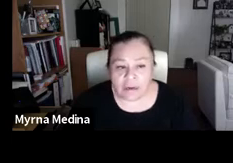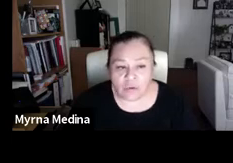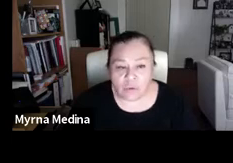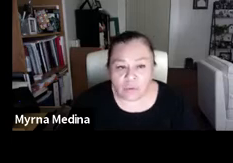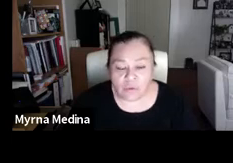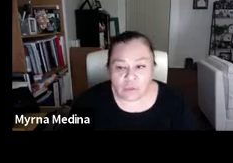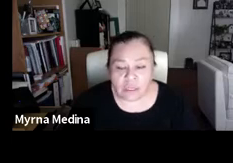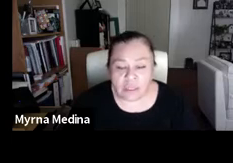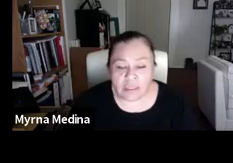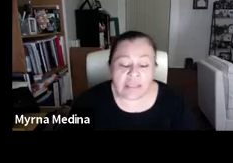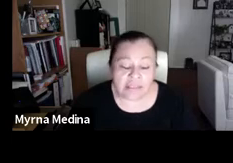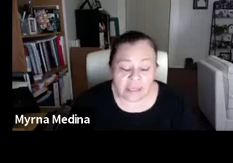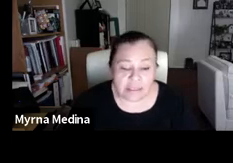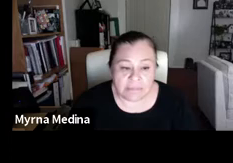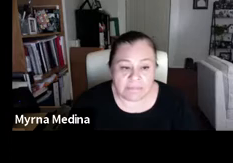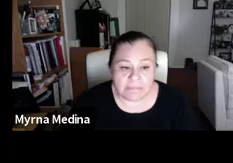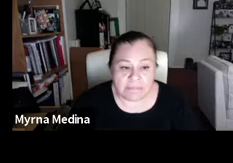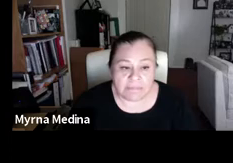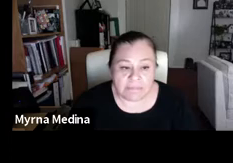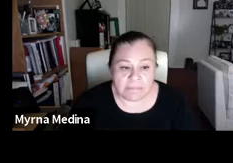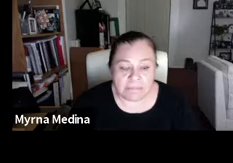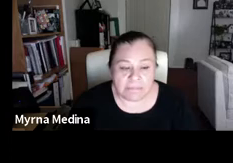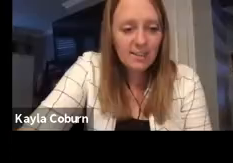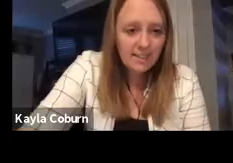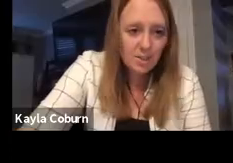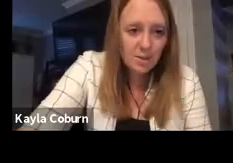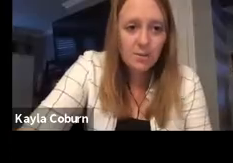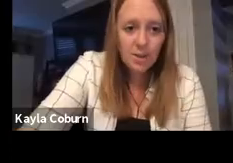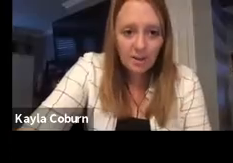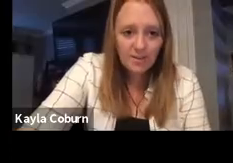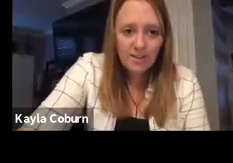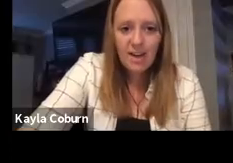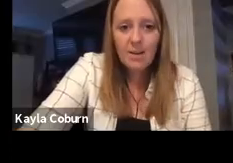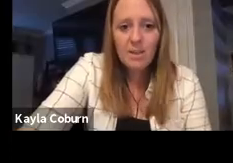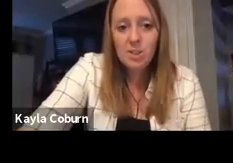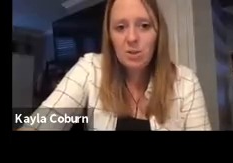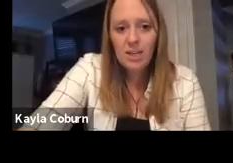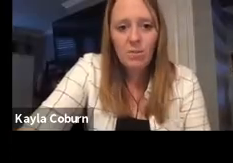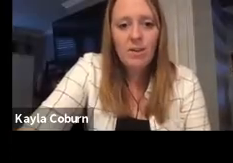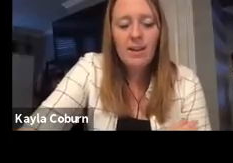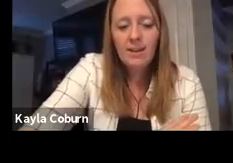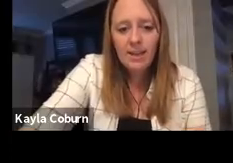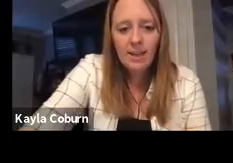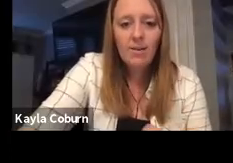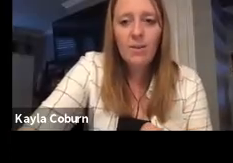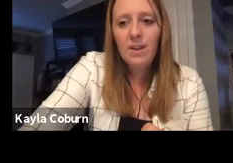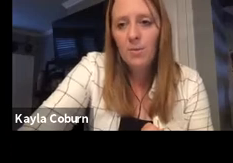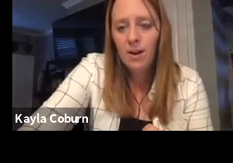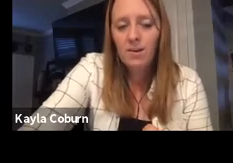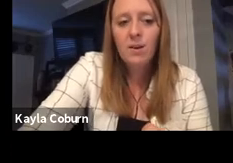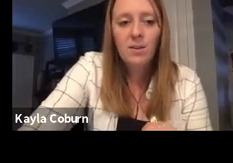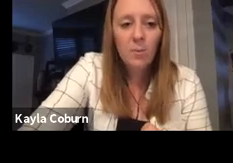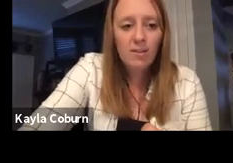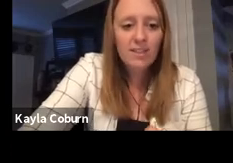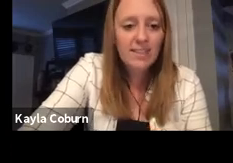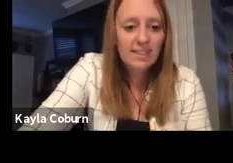empezar los nuevos, las señas. The first is to observe the student, what they need, what they want,